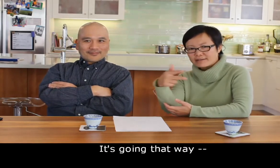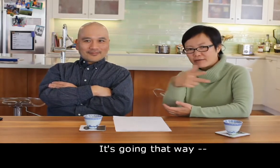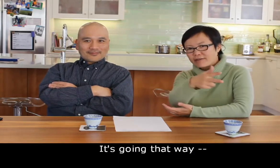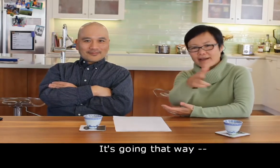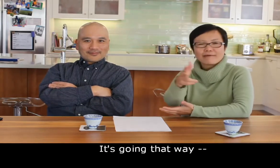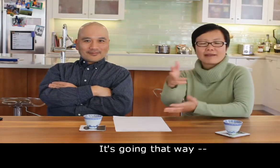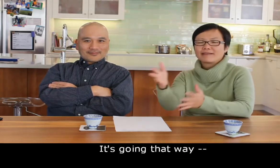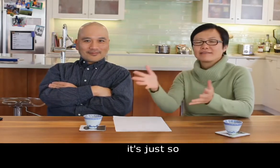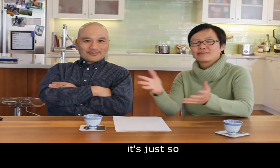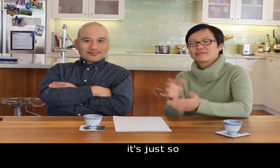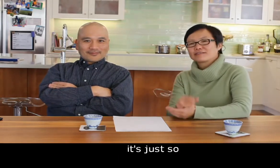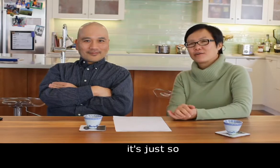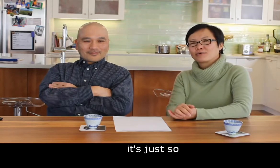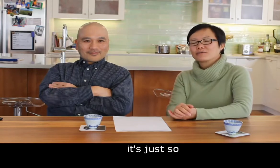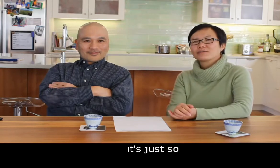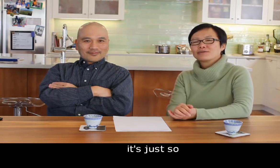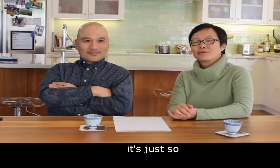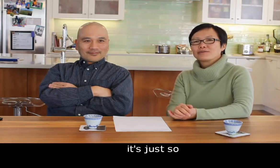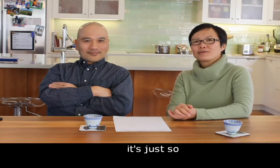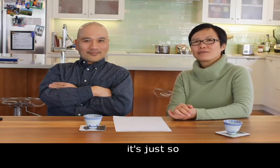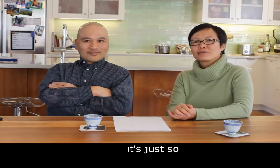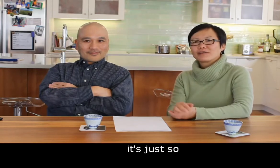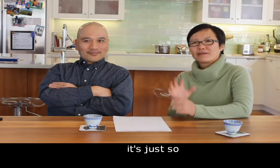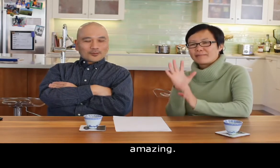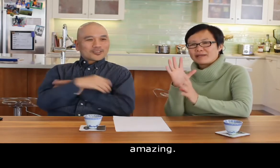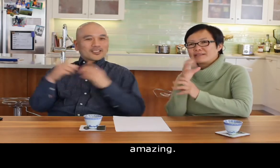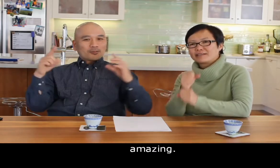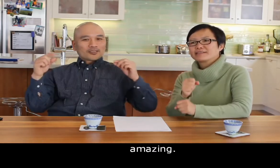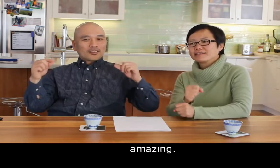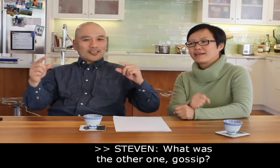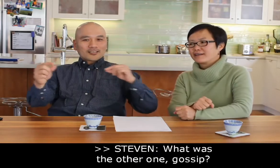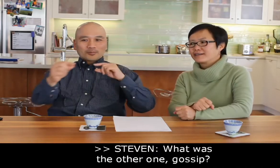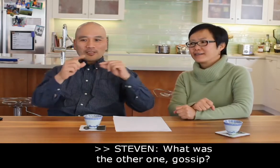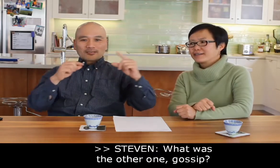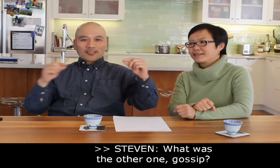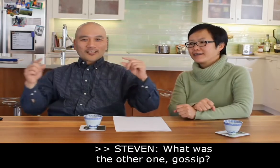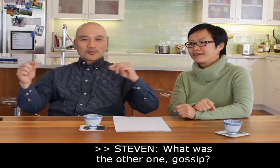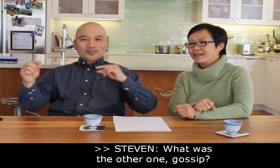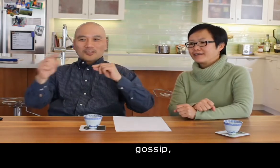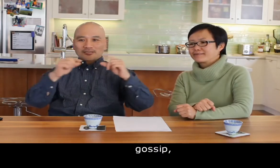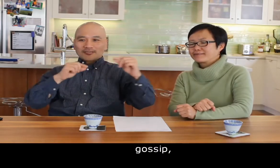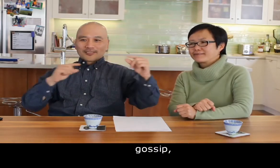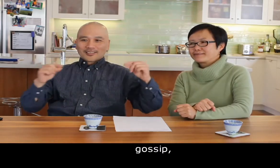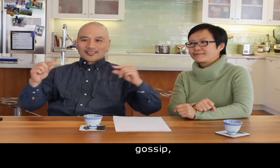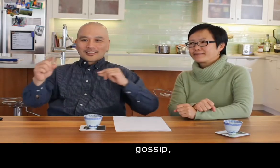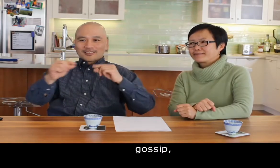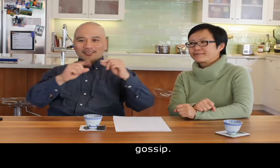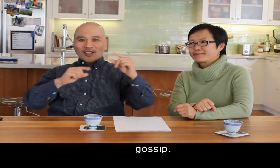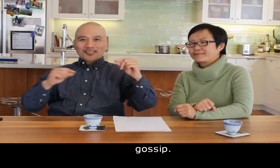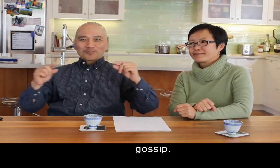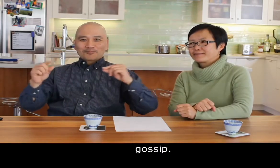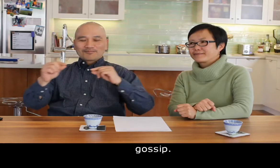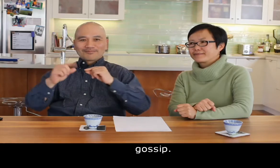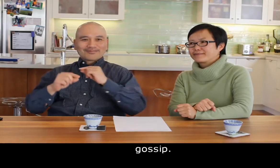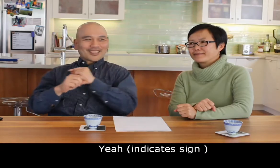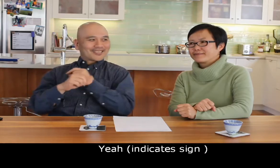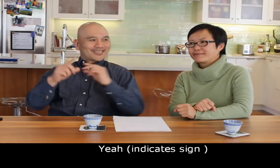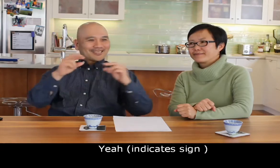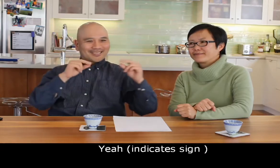going that way, it's just so amazing. Gossip. Yeah. Gossip Yeah. is also gossip. Yeah.